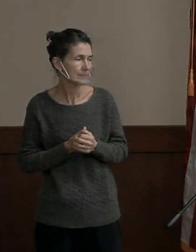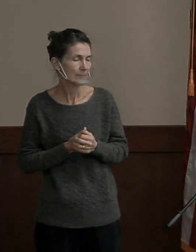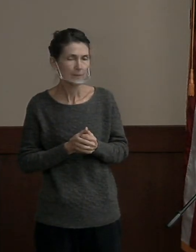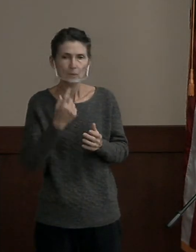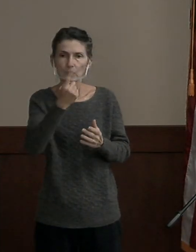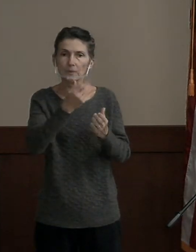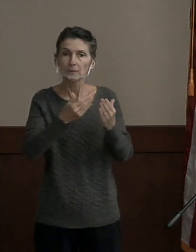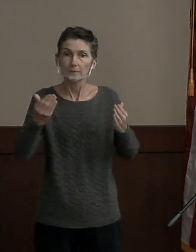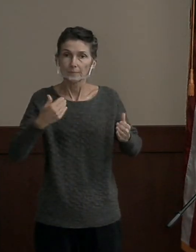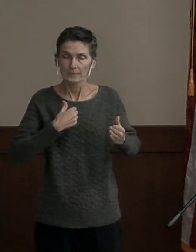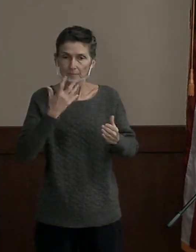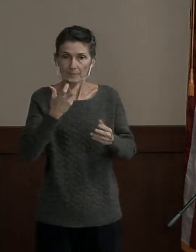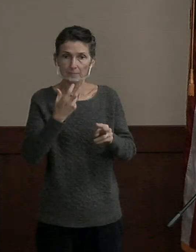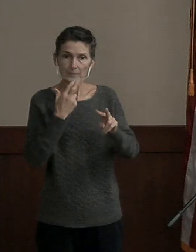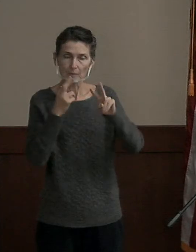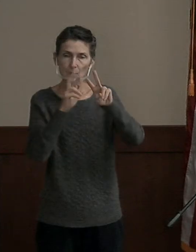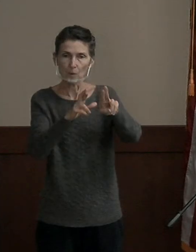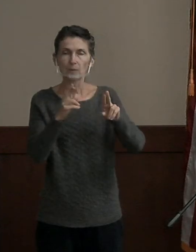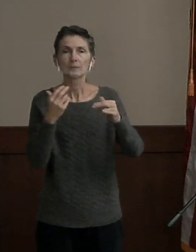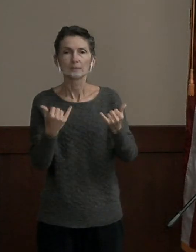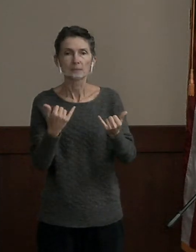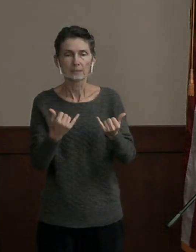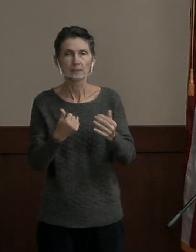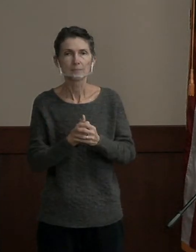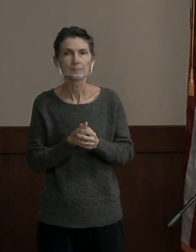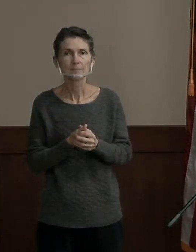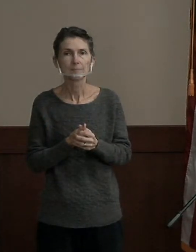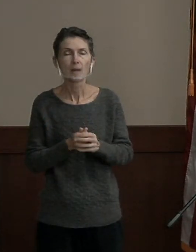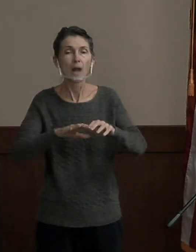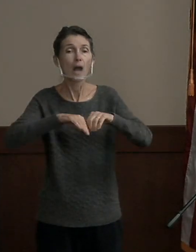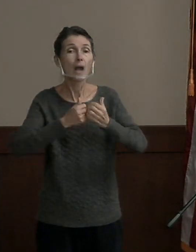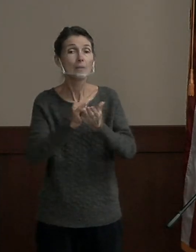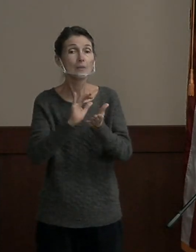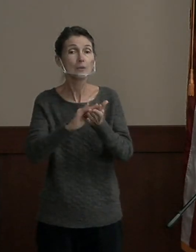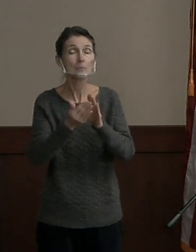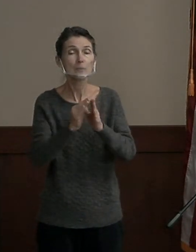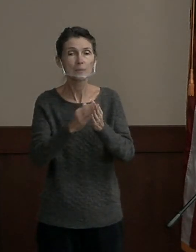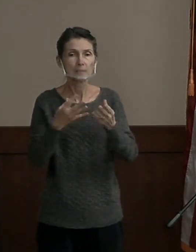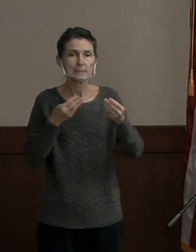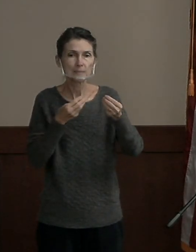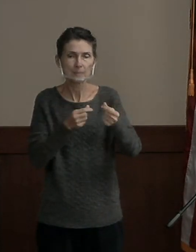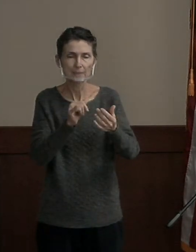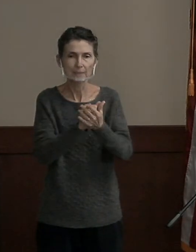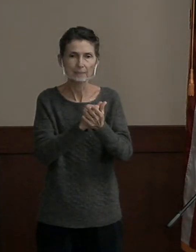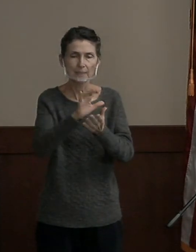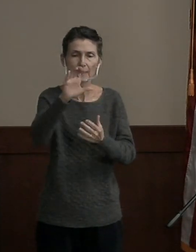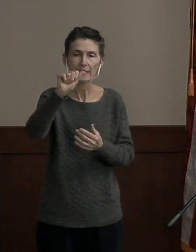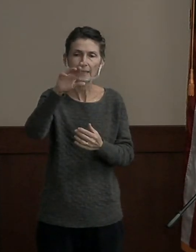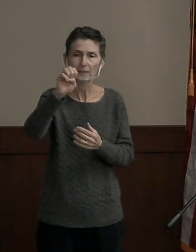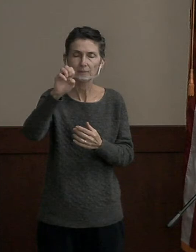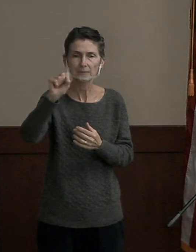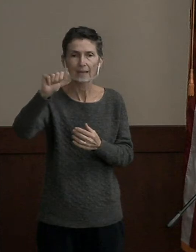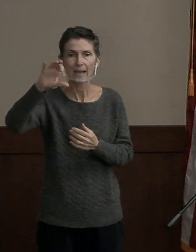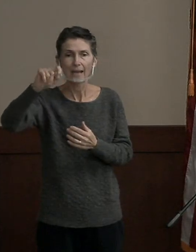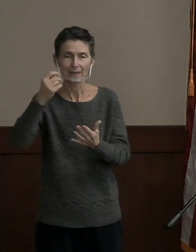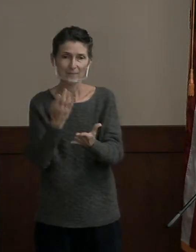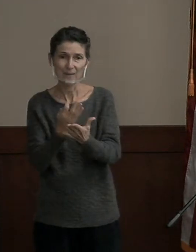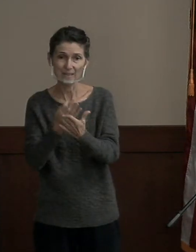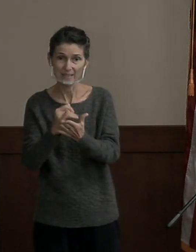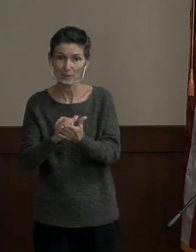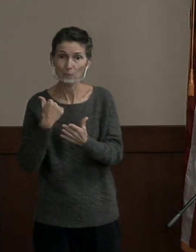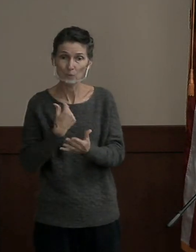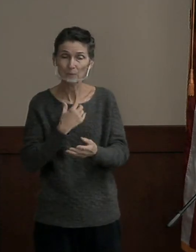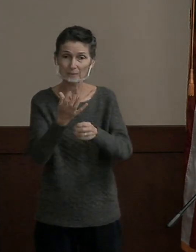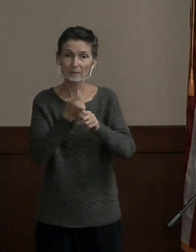One of the things I wanted to report on today was how the community has spent the CARES Act funding that we received